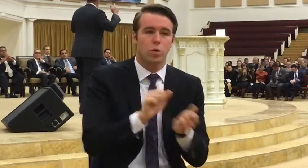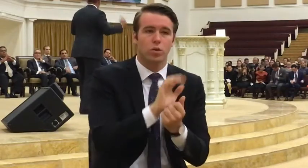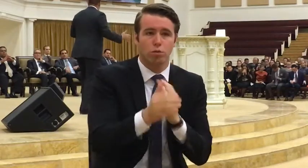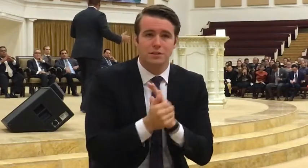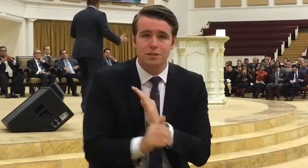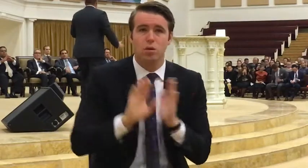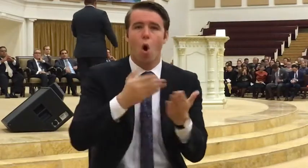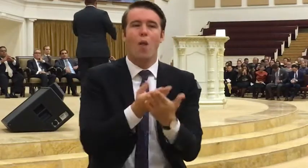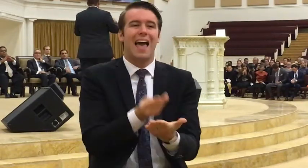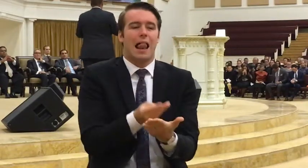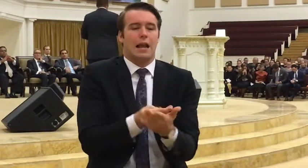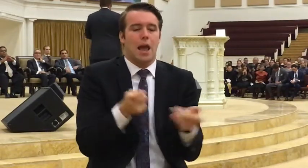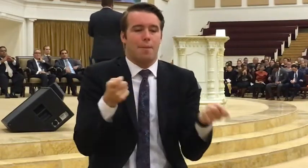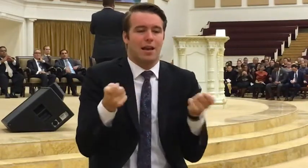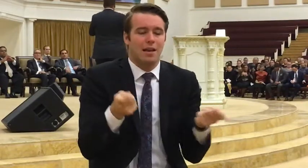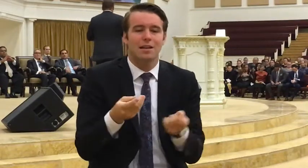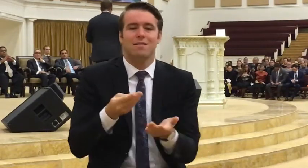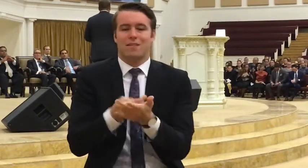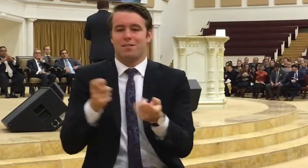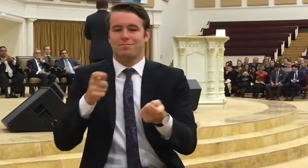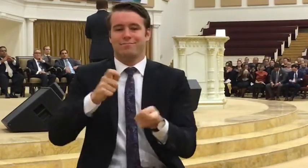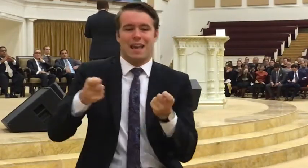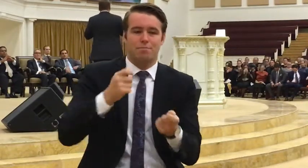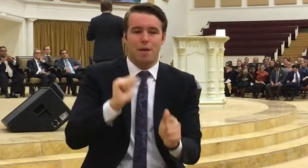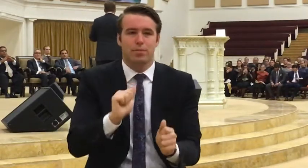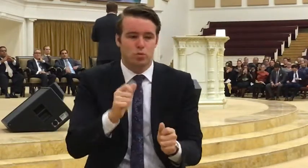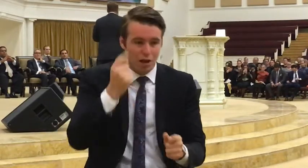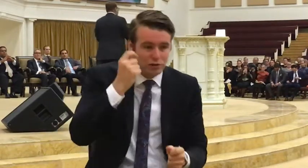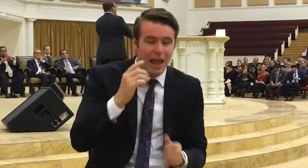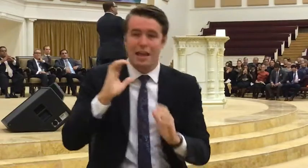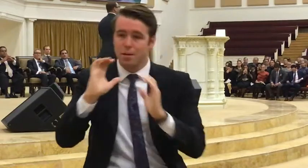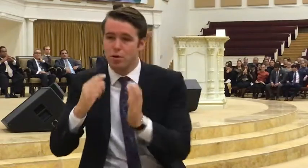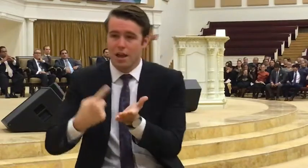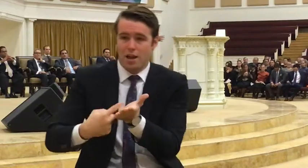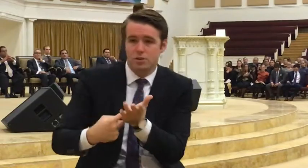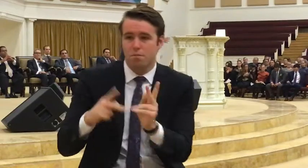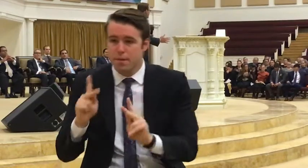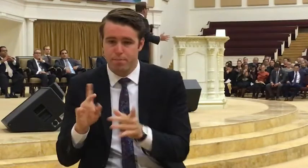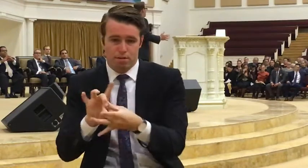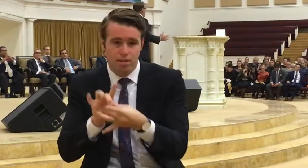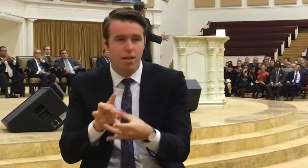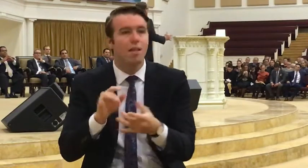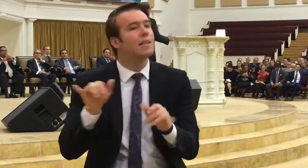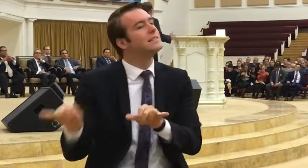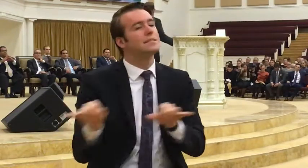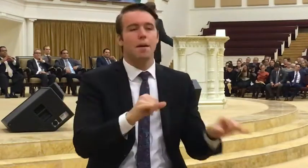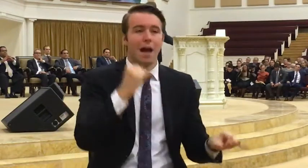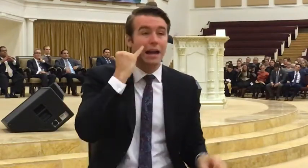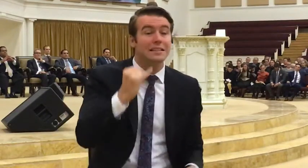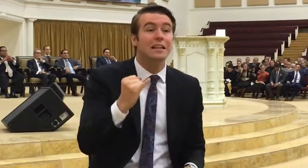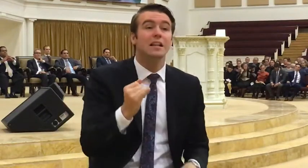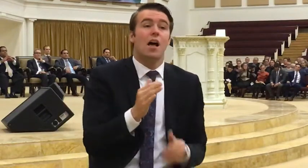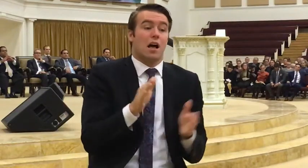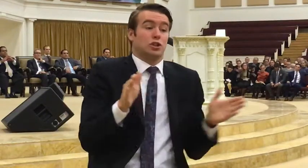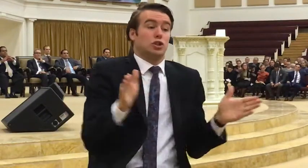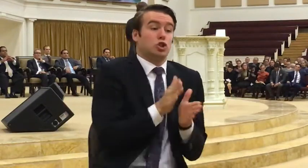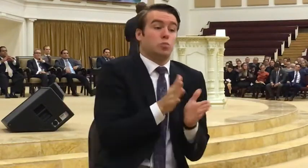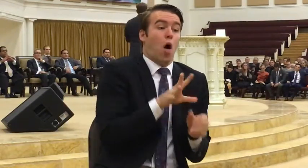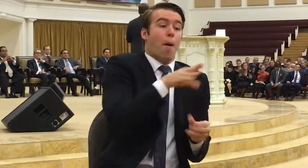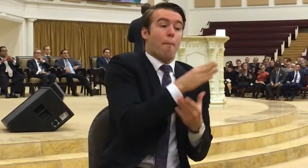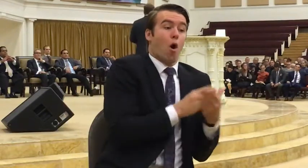all economics. It's all finance. It's all people. It's all communication. It's the same thing. A very small portion of my